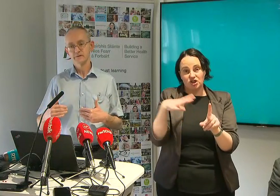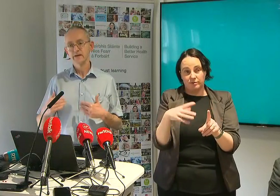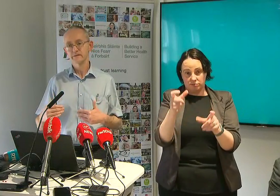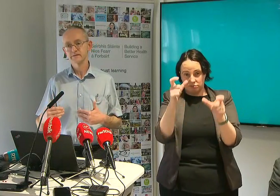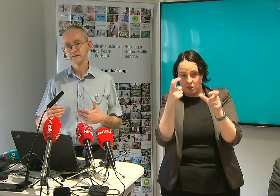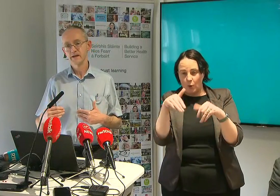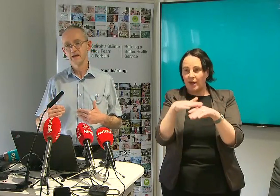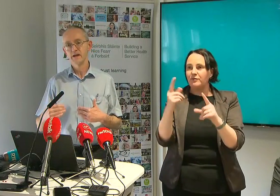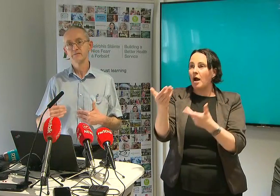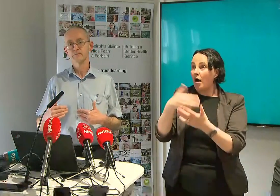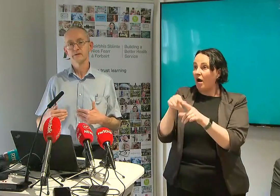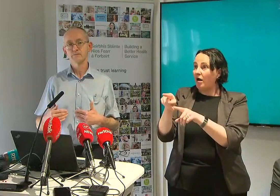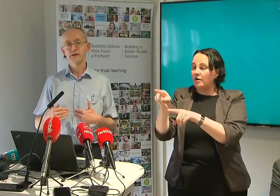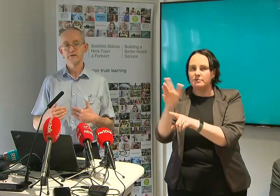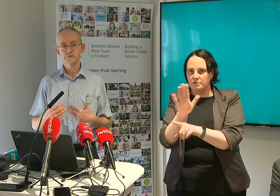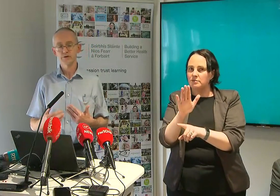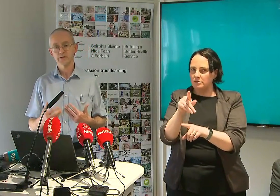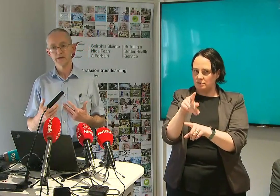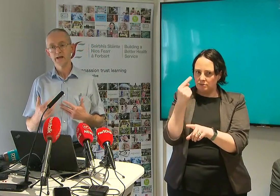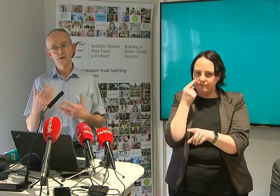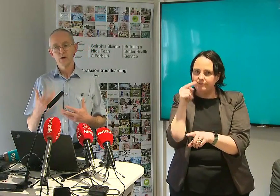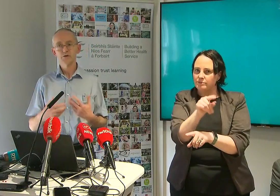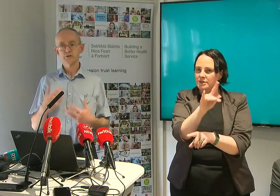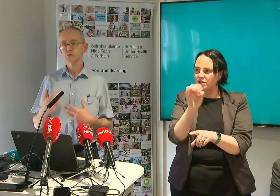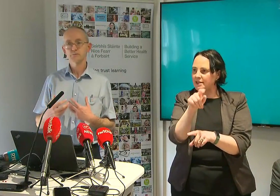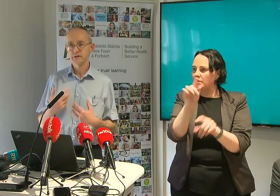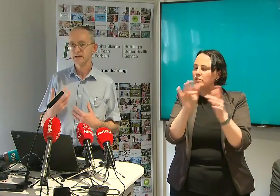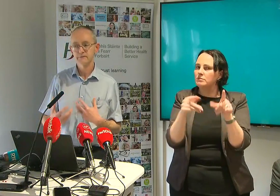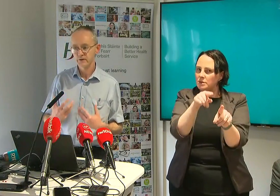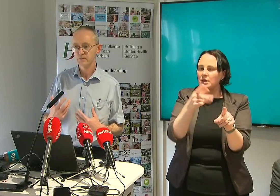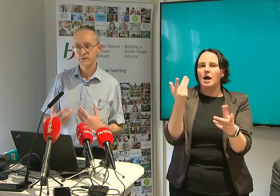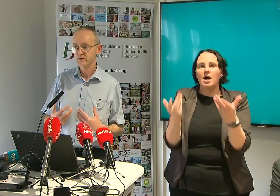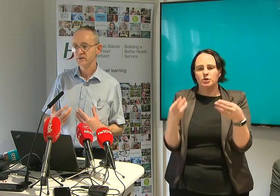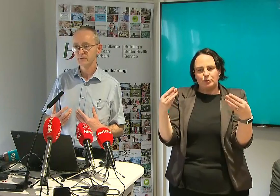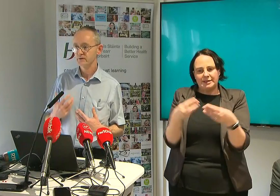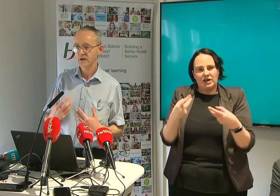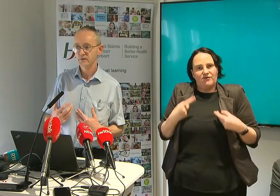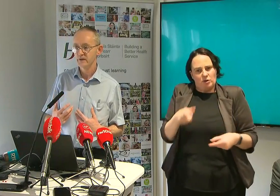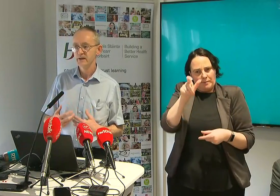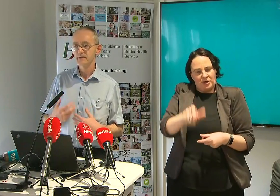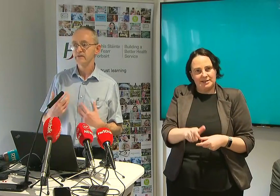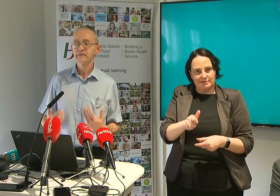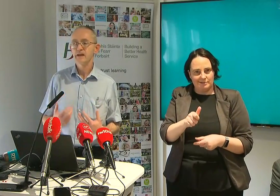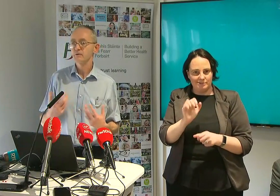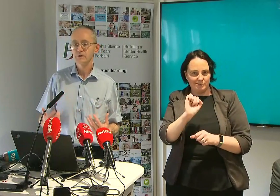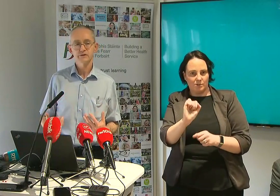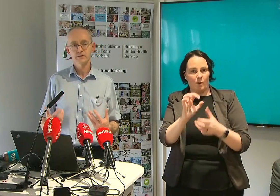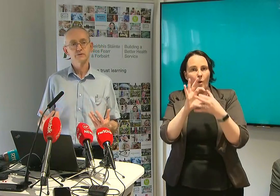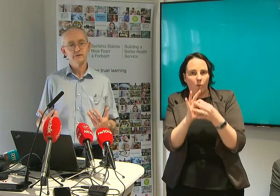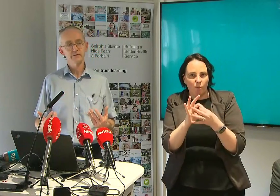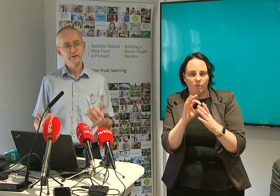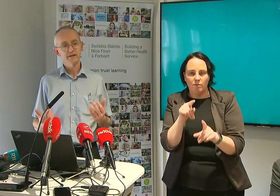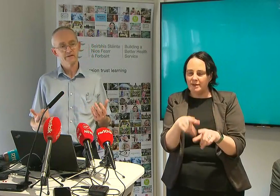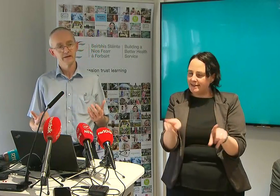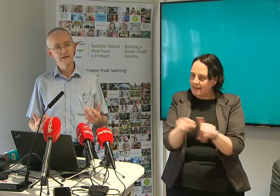you get your advice. Because unfortunately, what you can do to protect the vulnerable person in your house is the same as what you can do